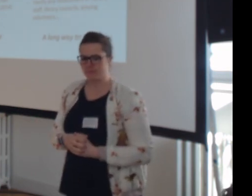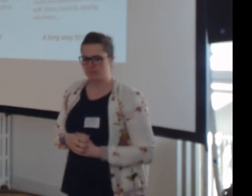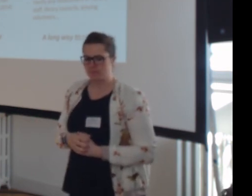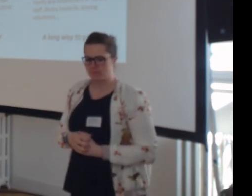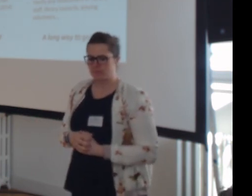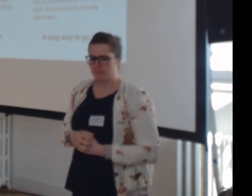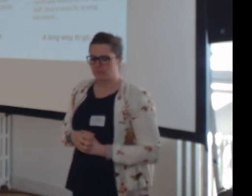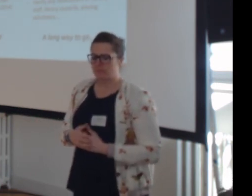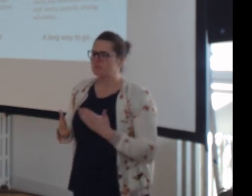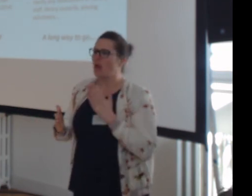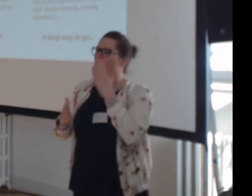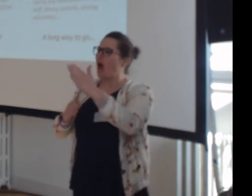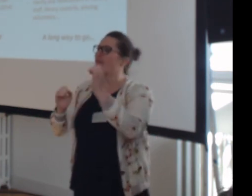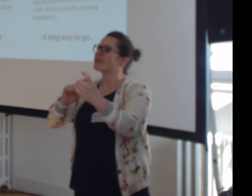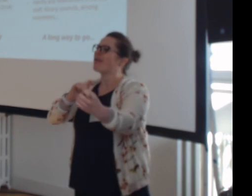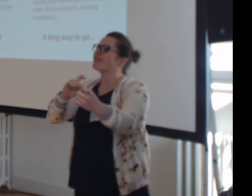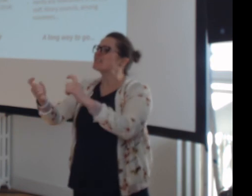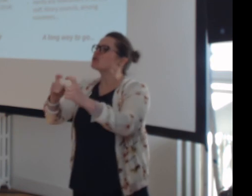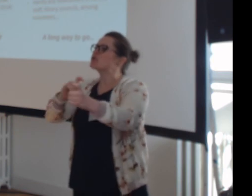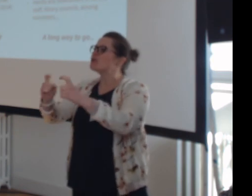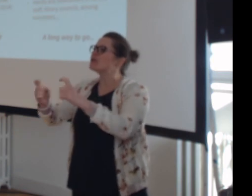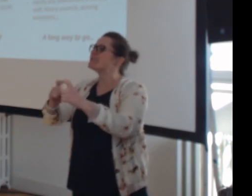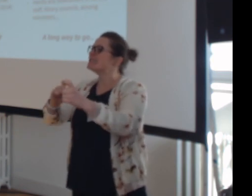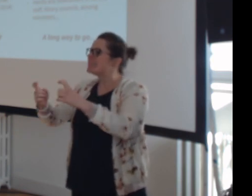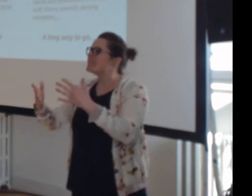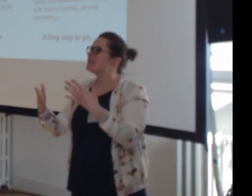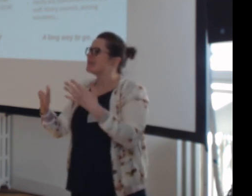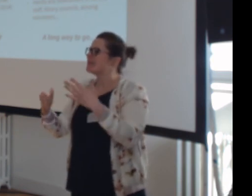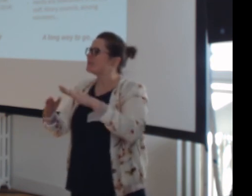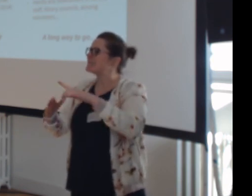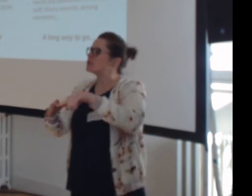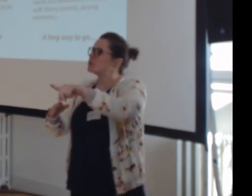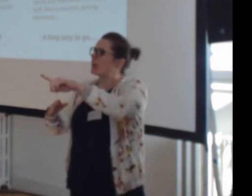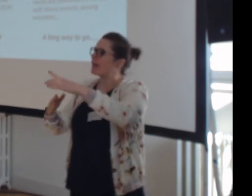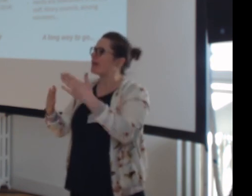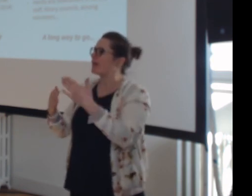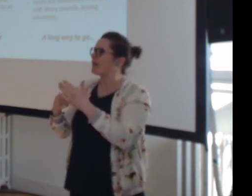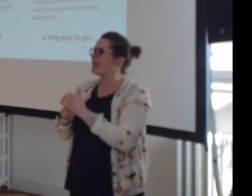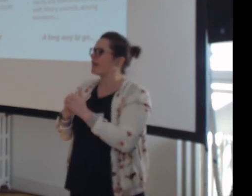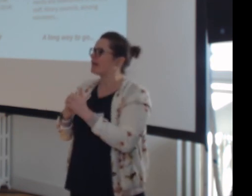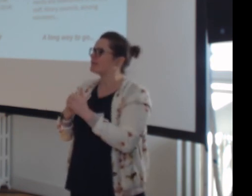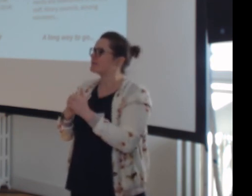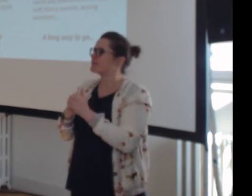We can have a discussion later on if you have absolutely different